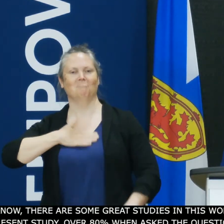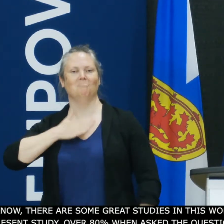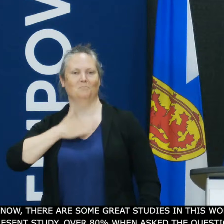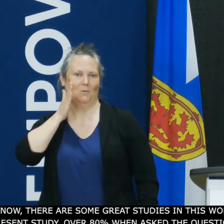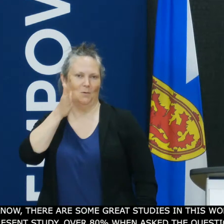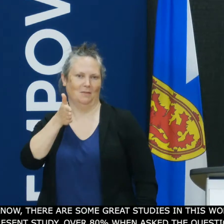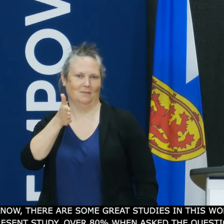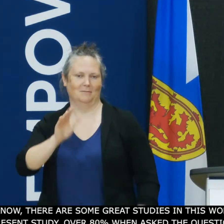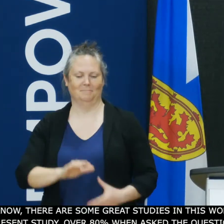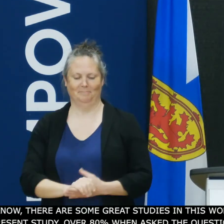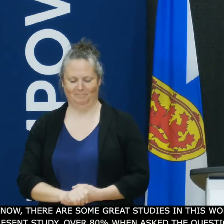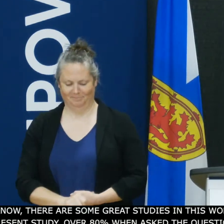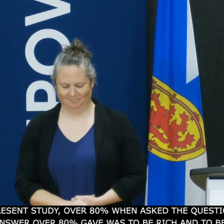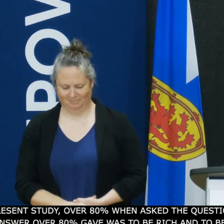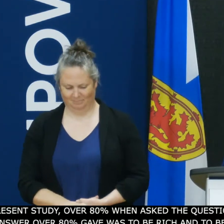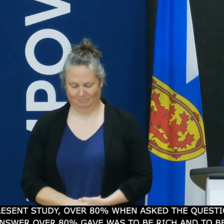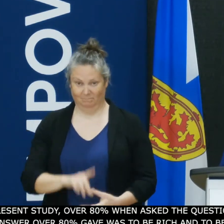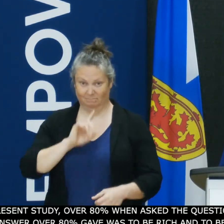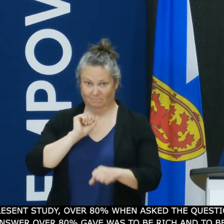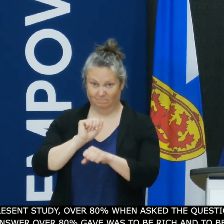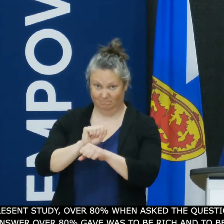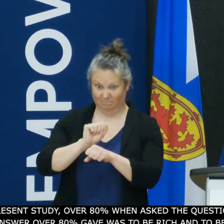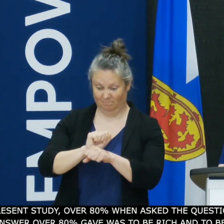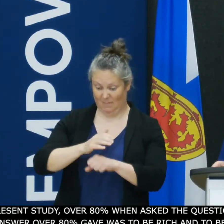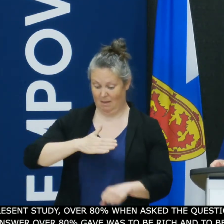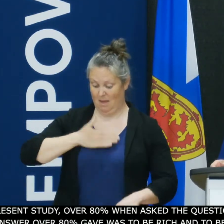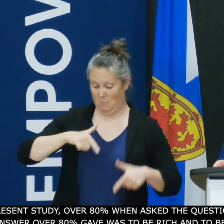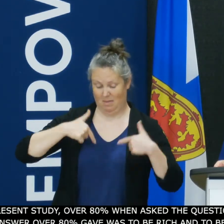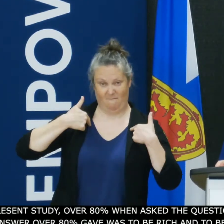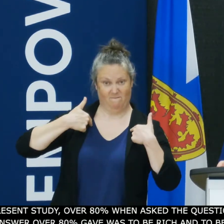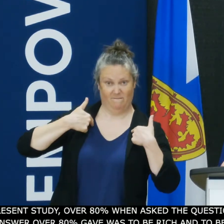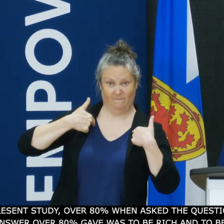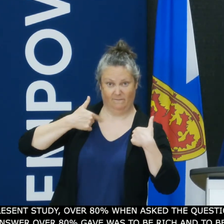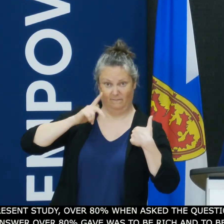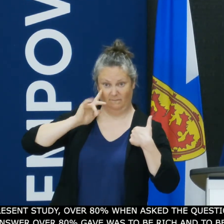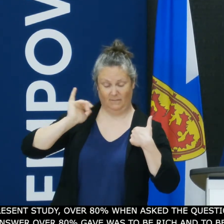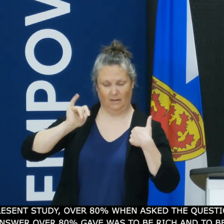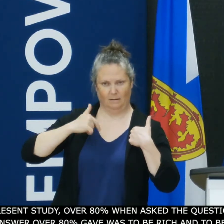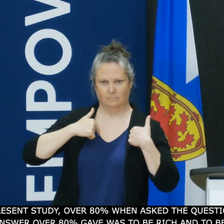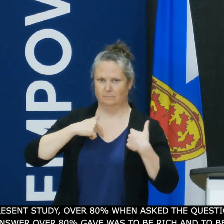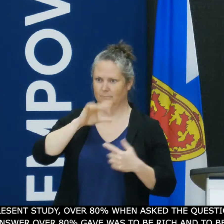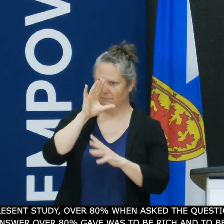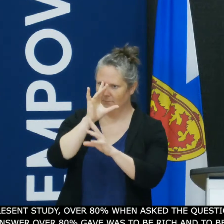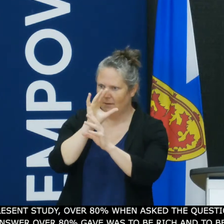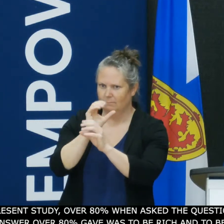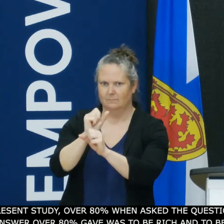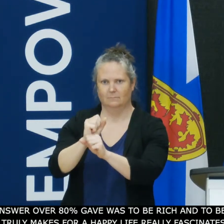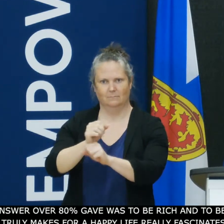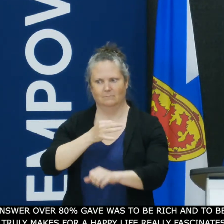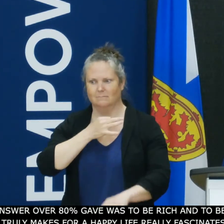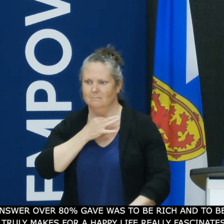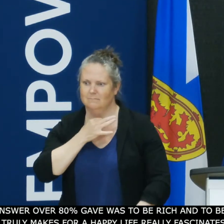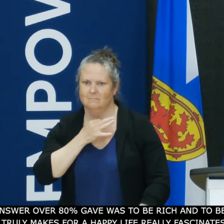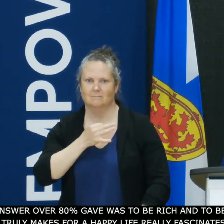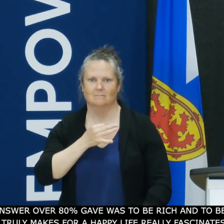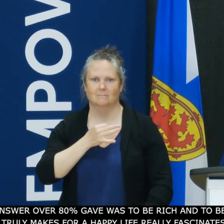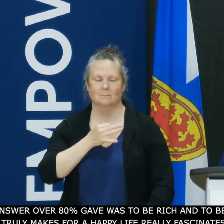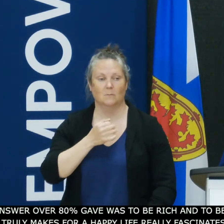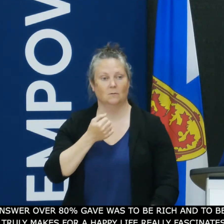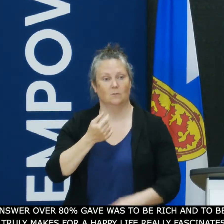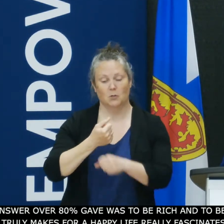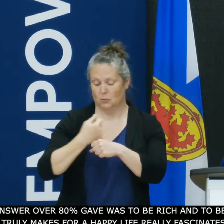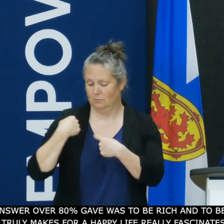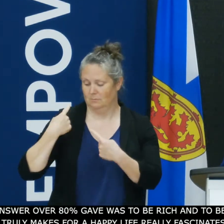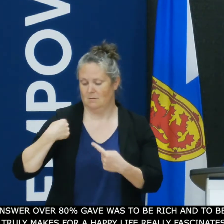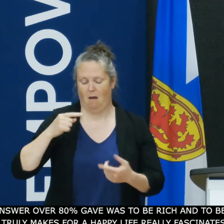What truly makes for a happy life really fascinates me, and for the past number of years, I've been following a study out of Harvard University.